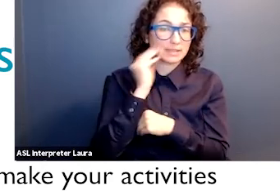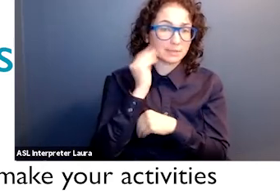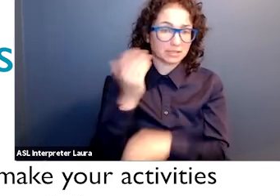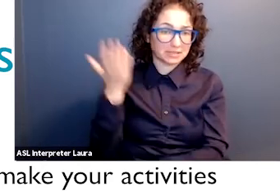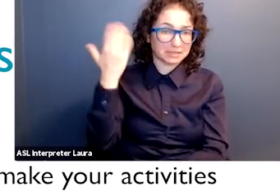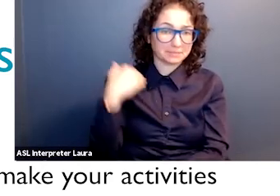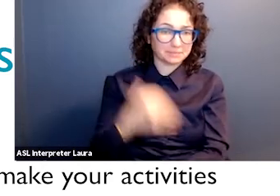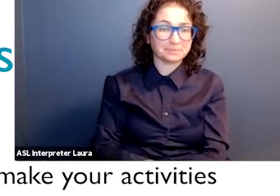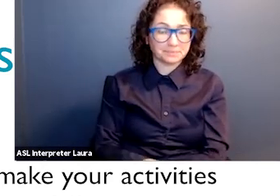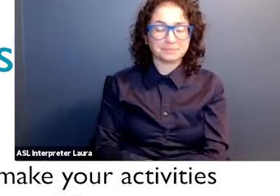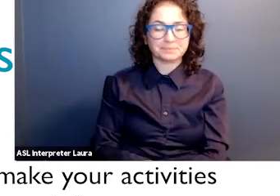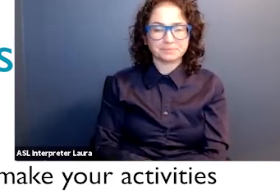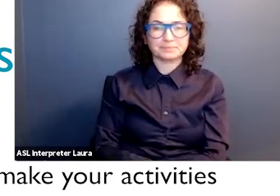been.